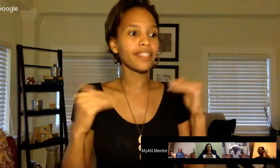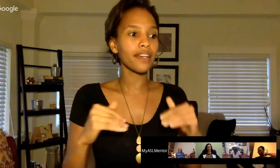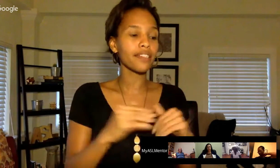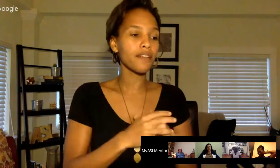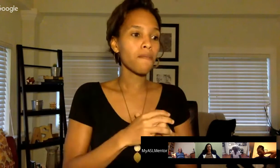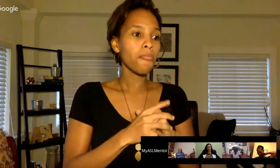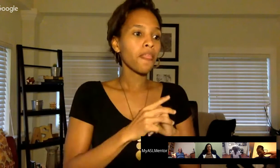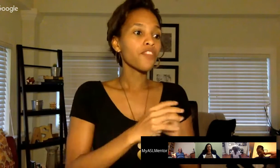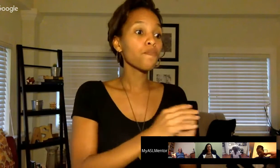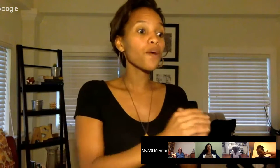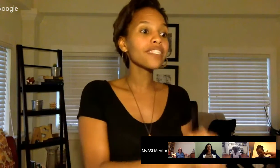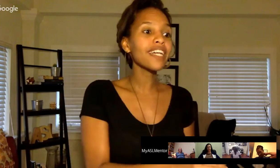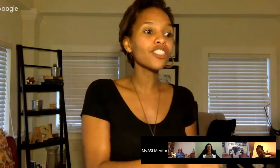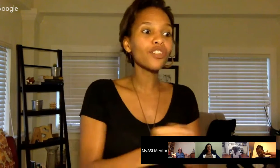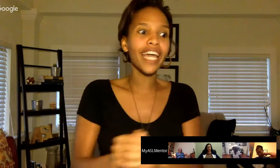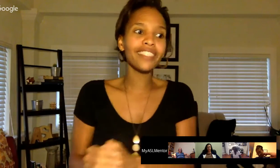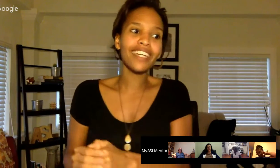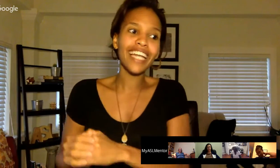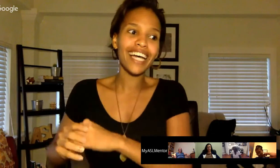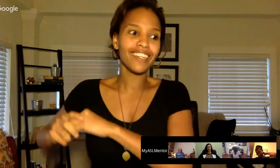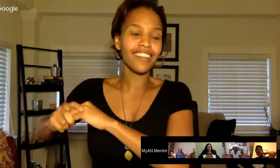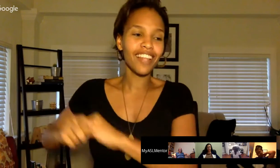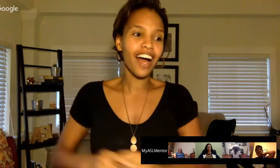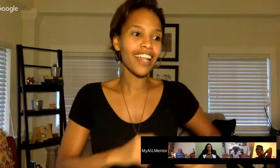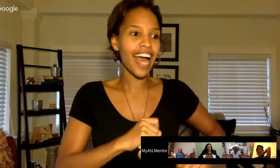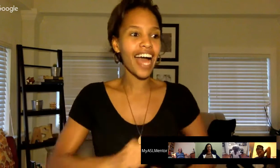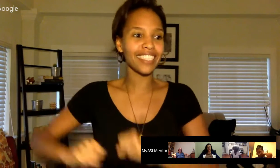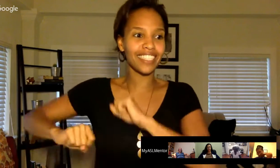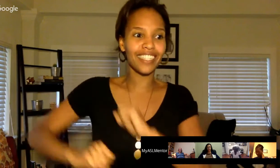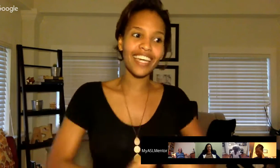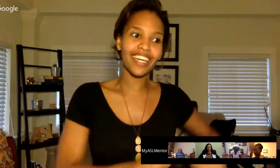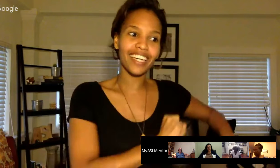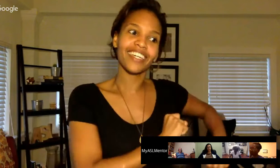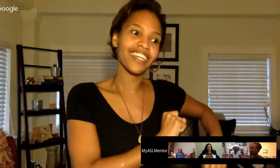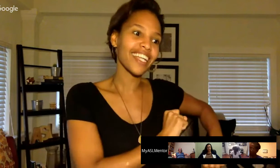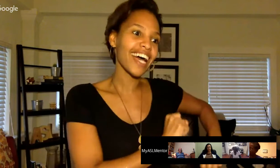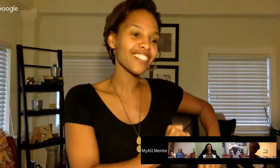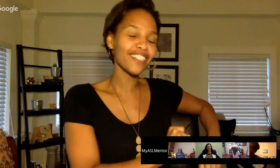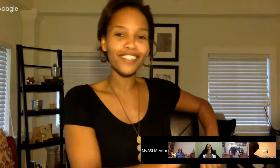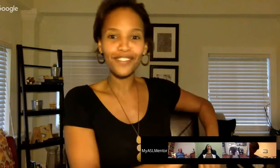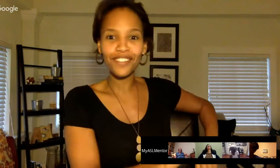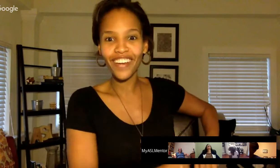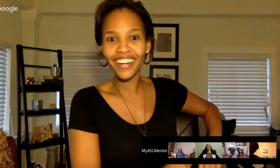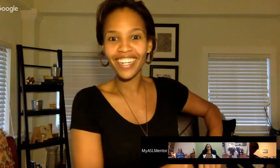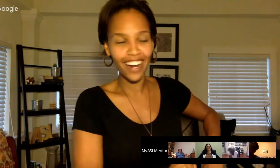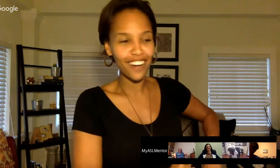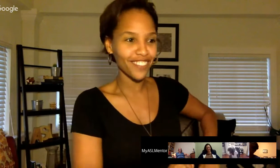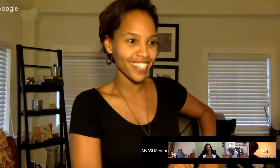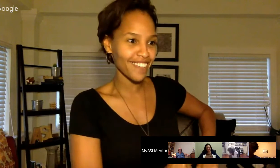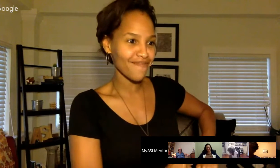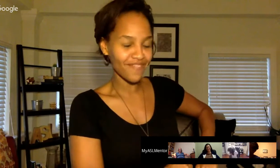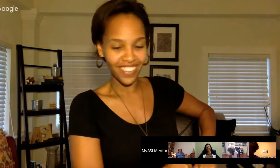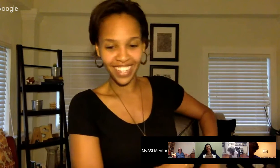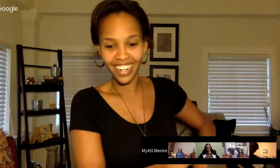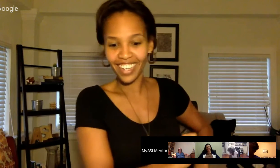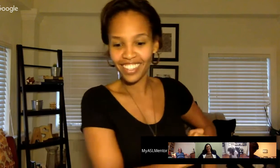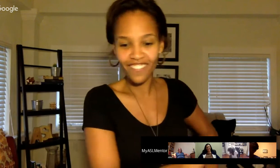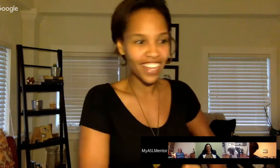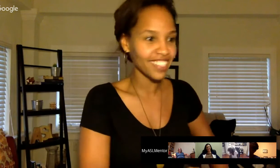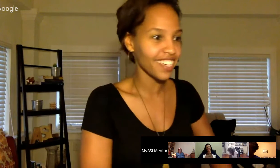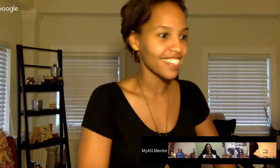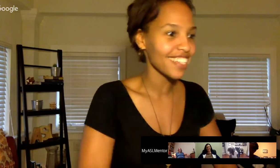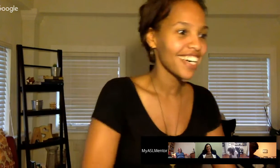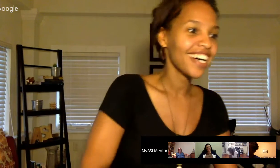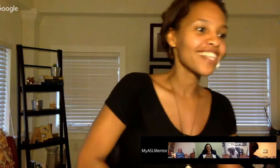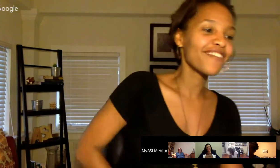Okay, next sentence. The presidential candidate has a lot at stake and has to choose very carefully. I love